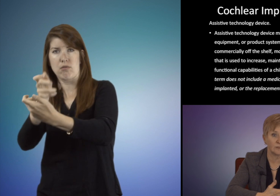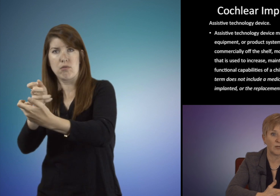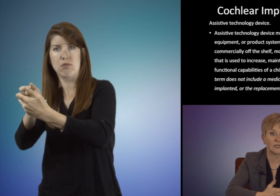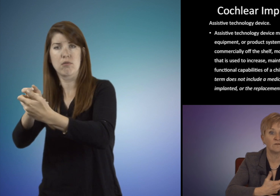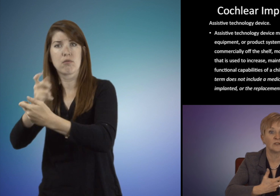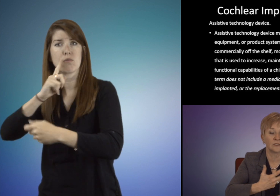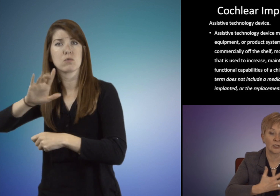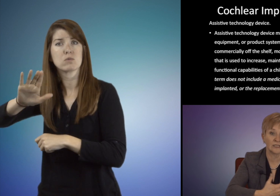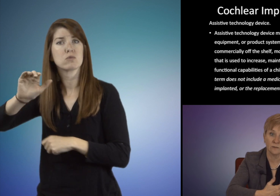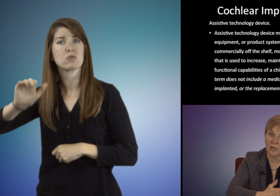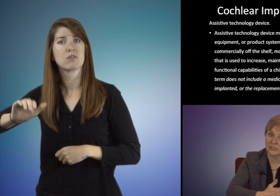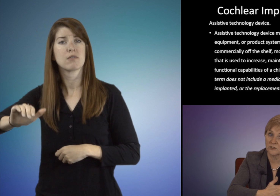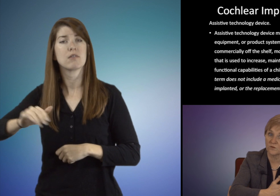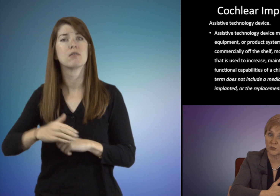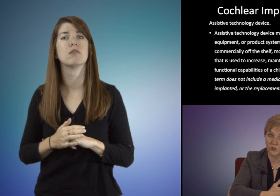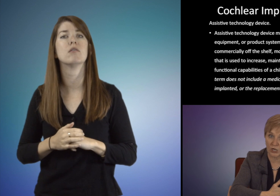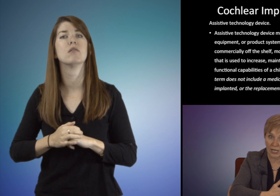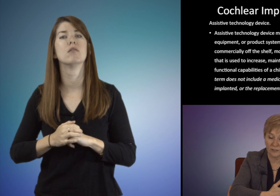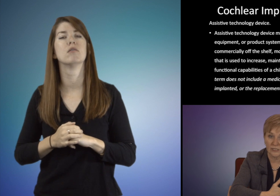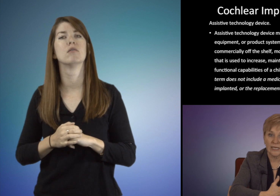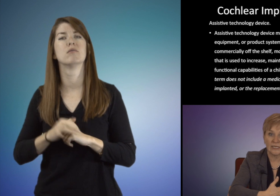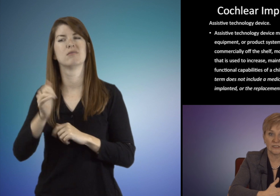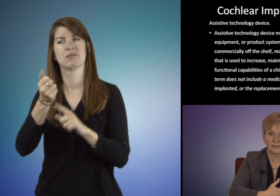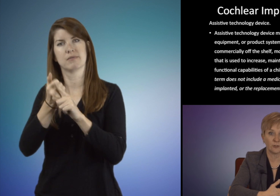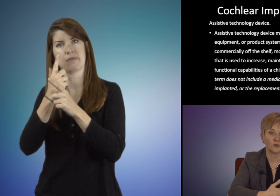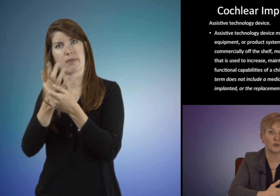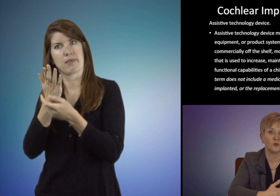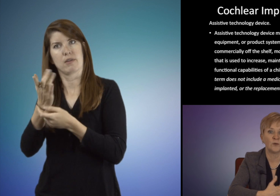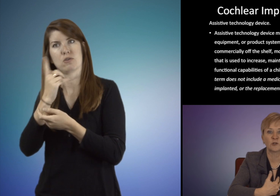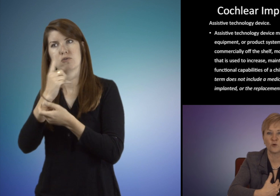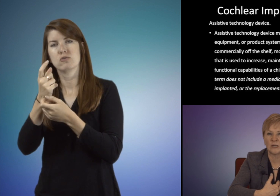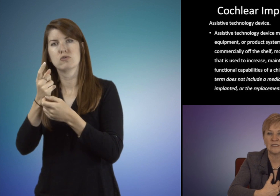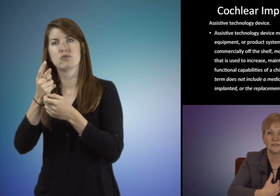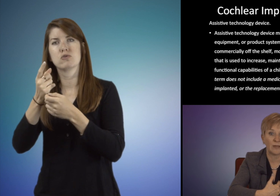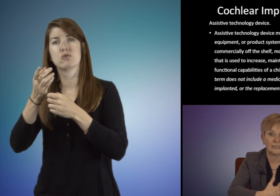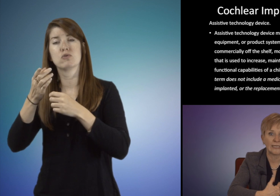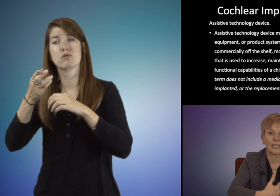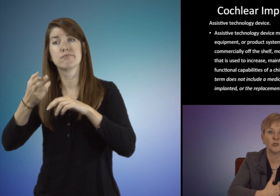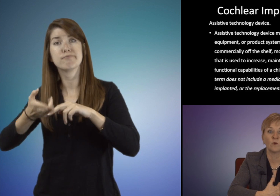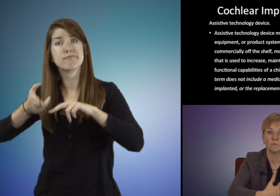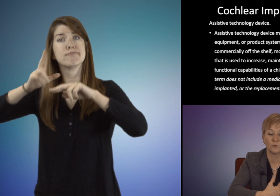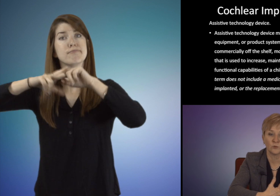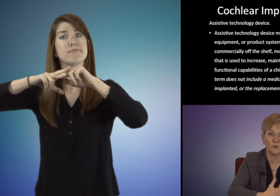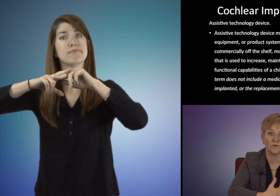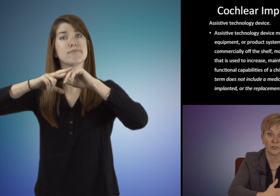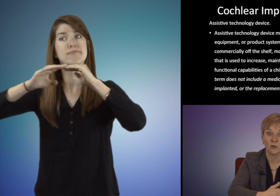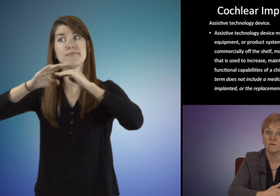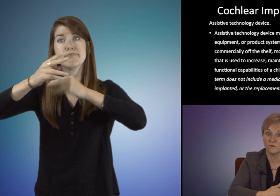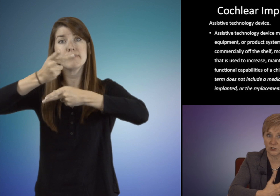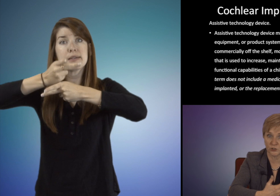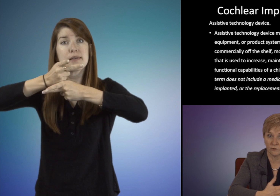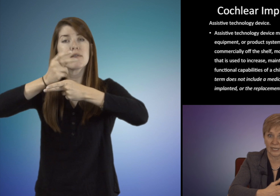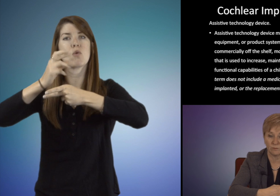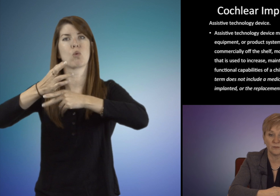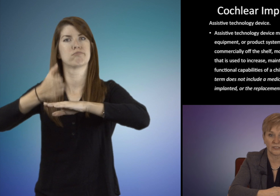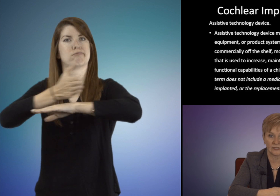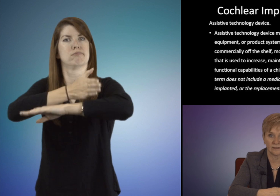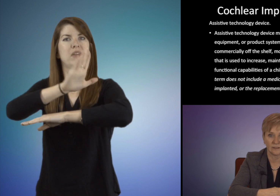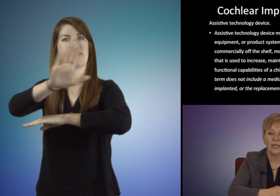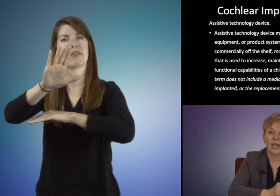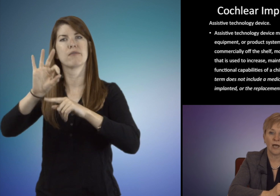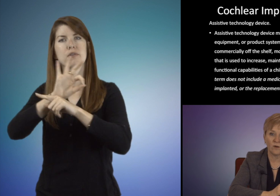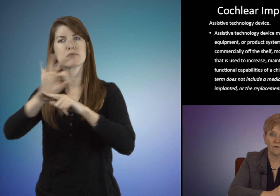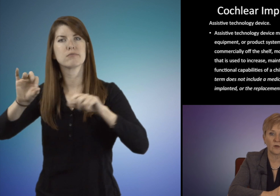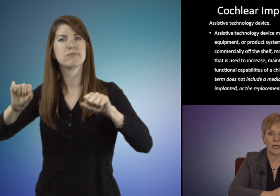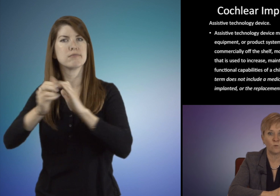or customized for your child. It's there to increase, maintain, or improve their functional